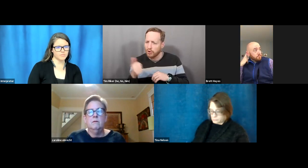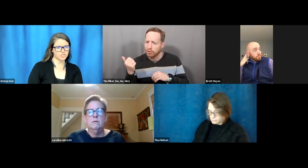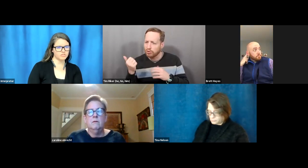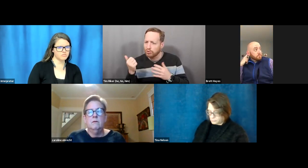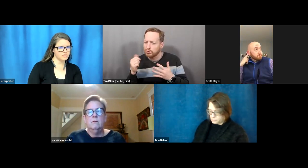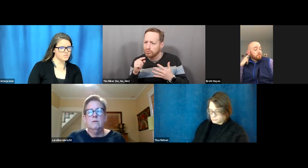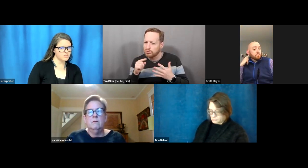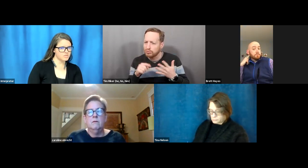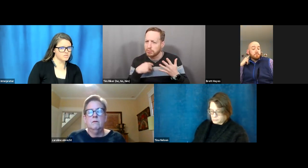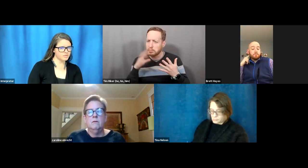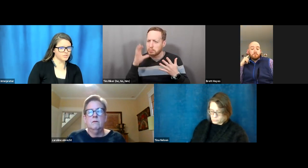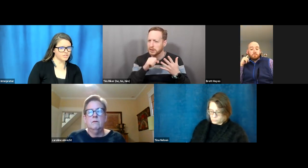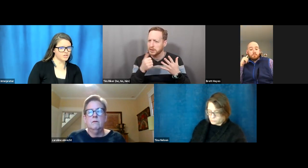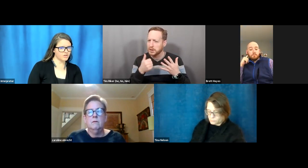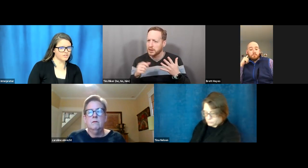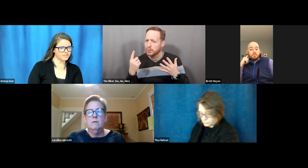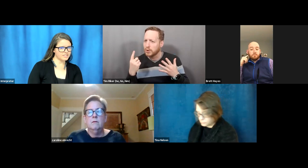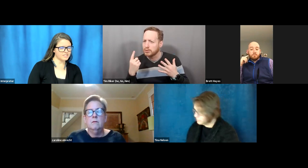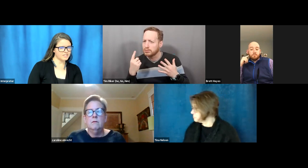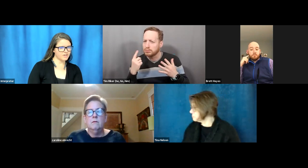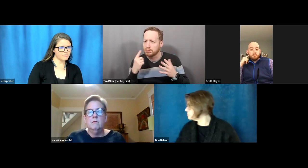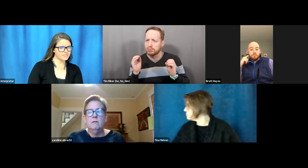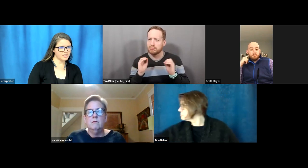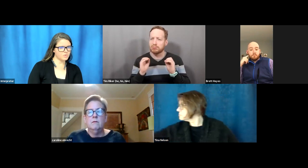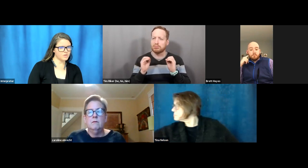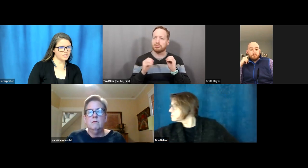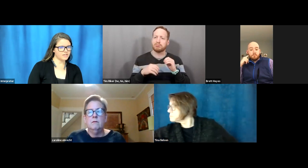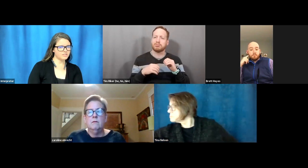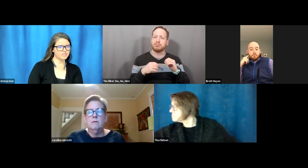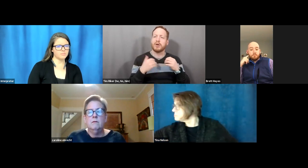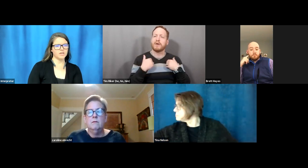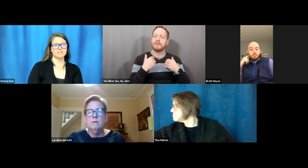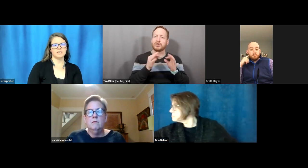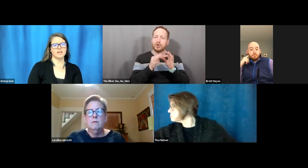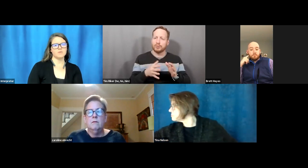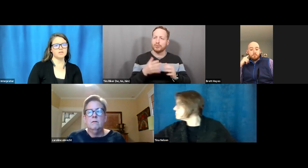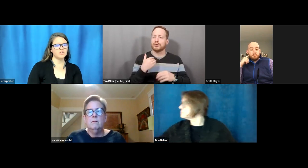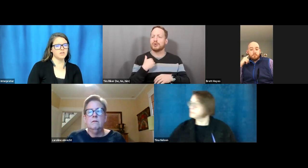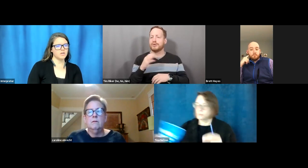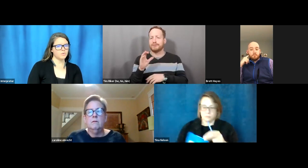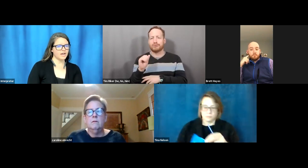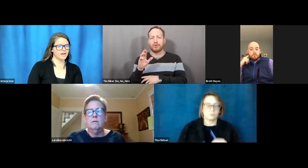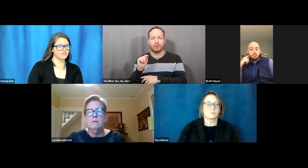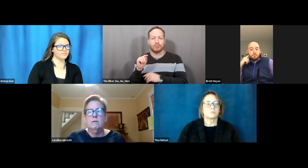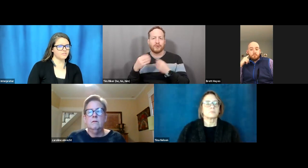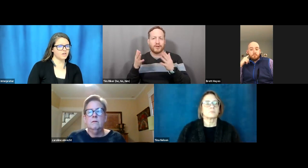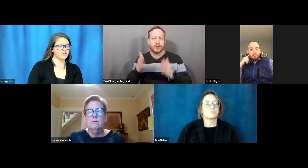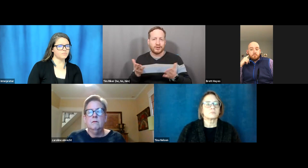commission. Looking here on the list to see if I missed anyone else. I'm not seeing anyone. We have